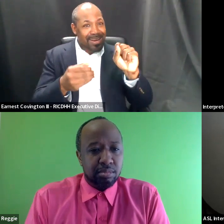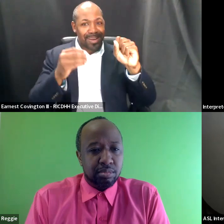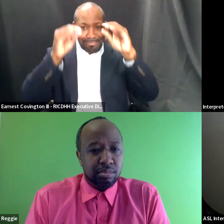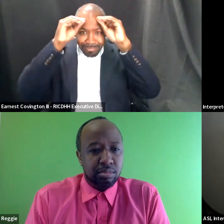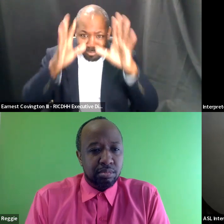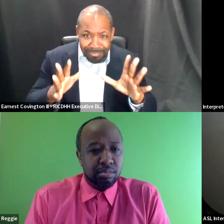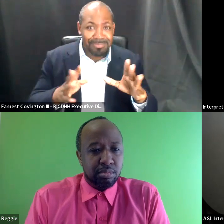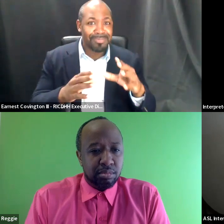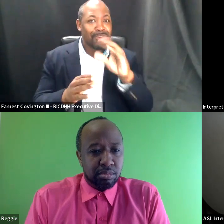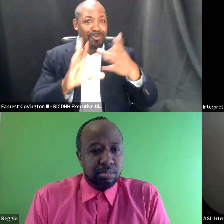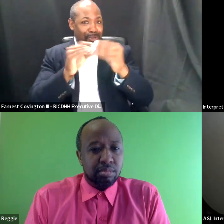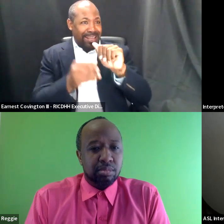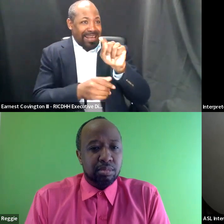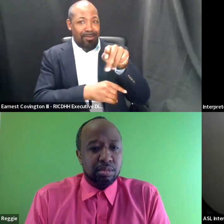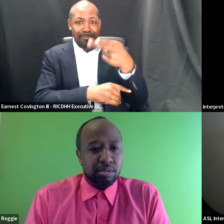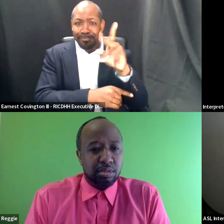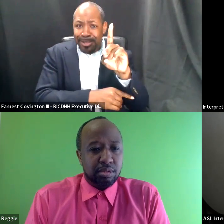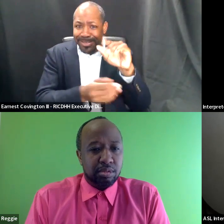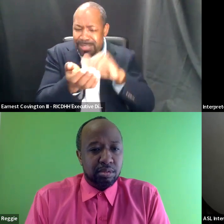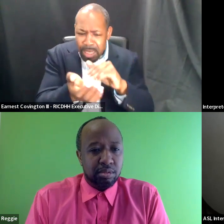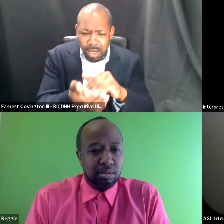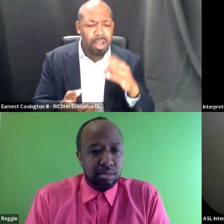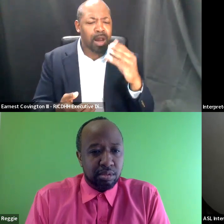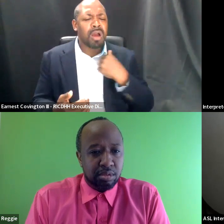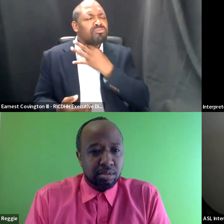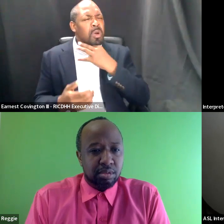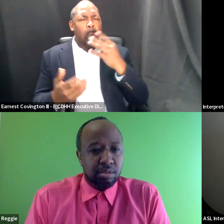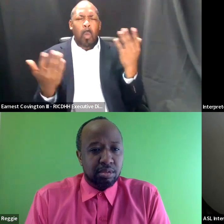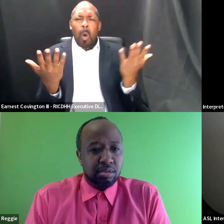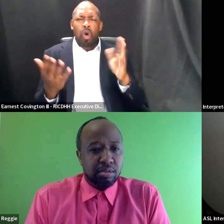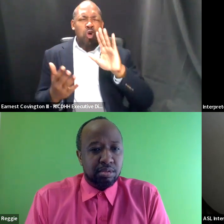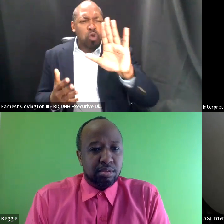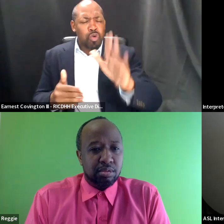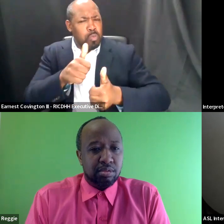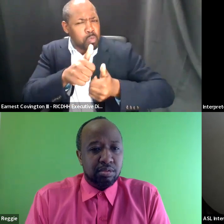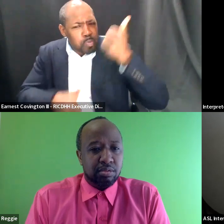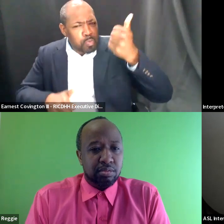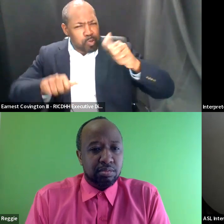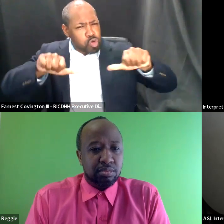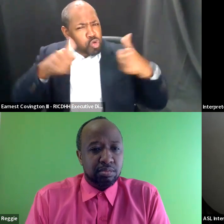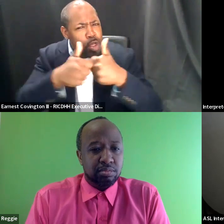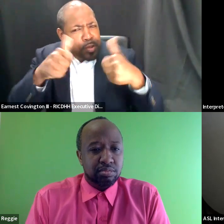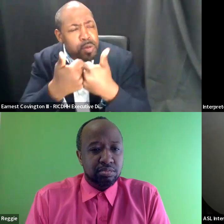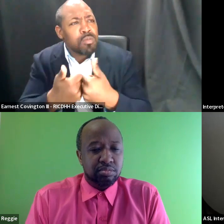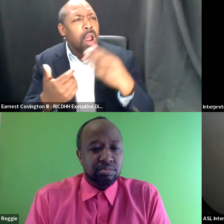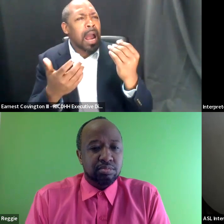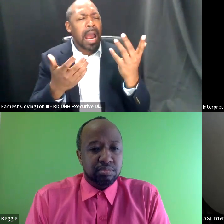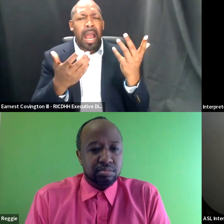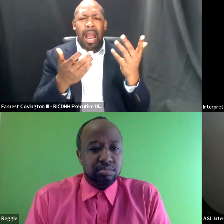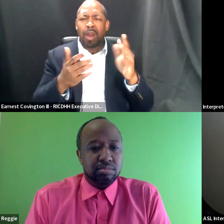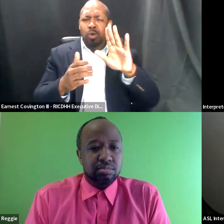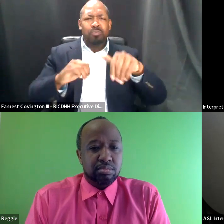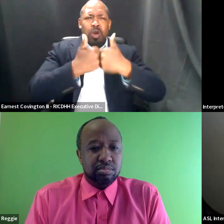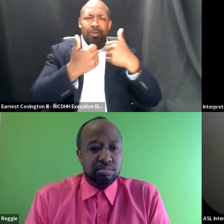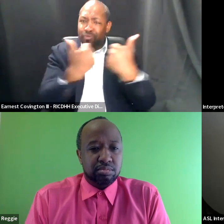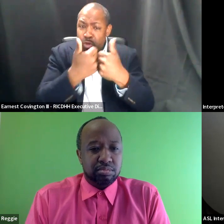So now we've heard a bit about your background and, how you became a teacher and now you're getting your PhD.